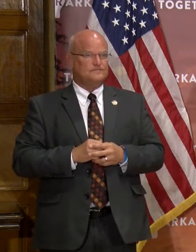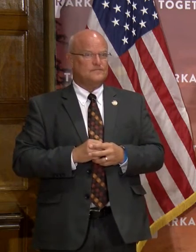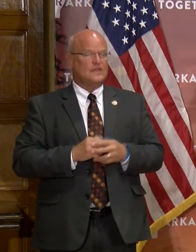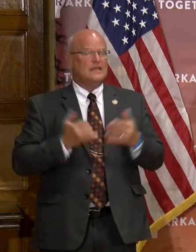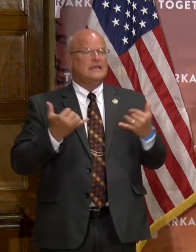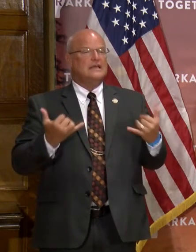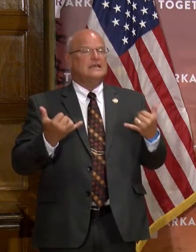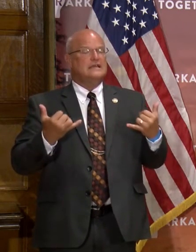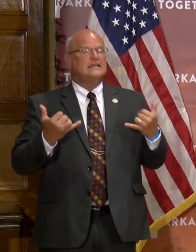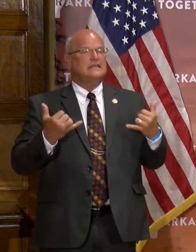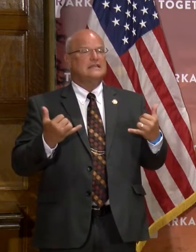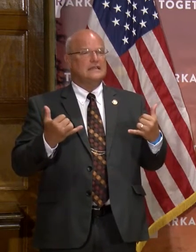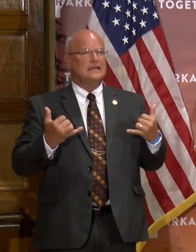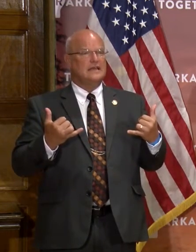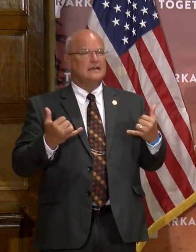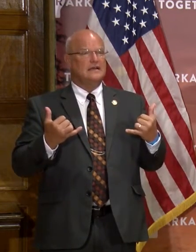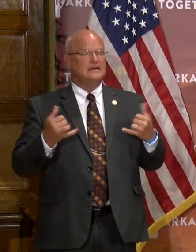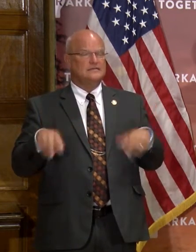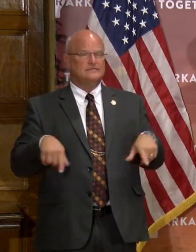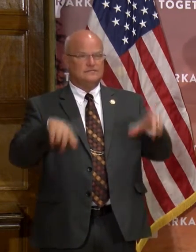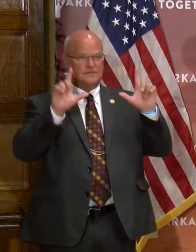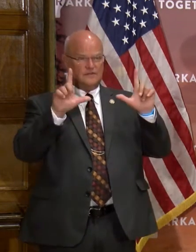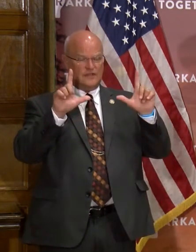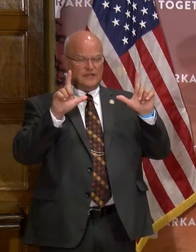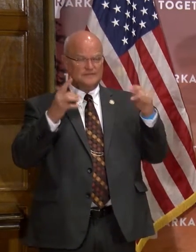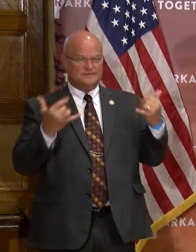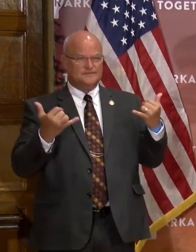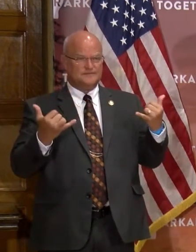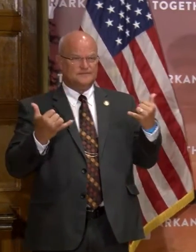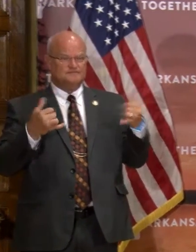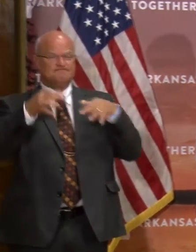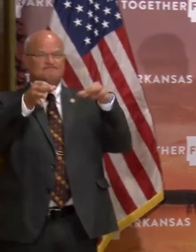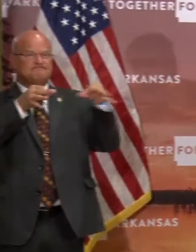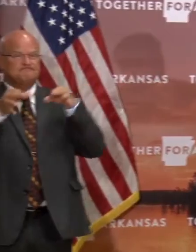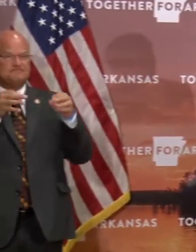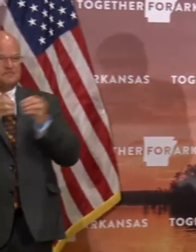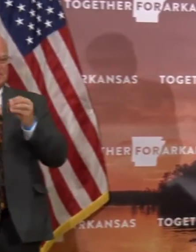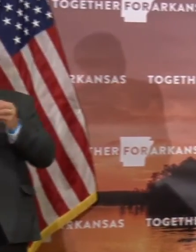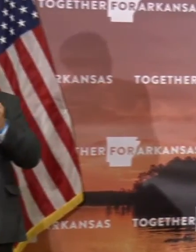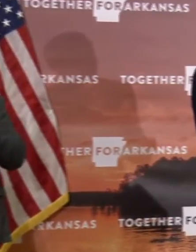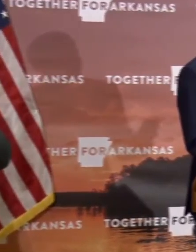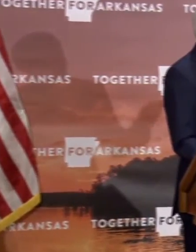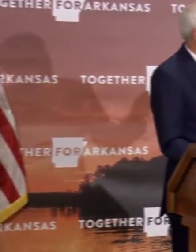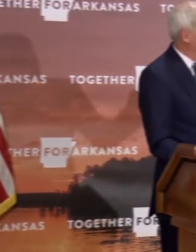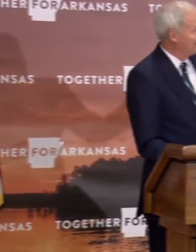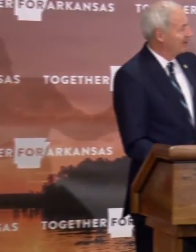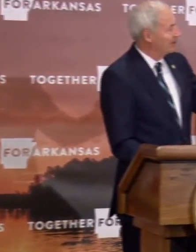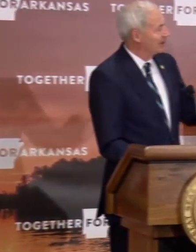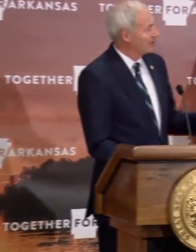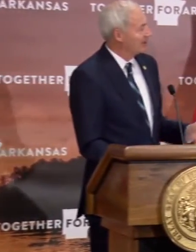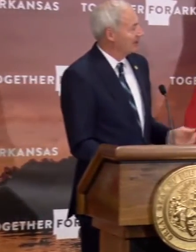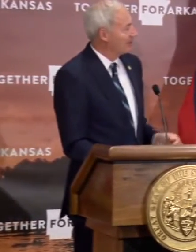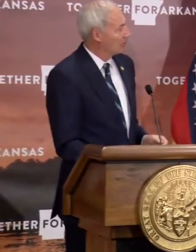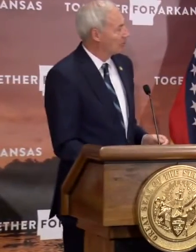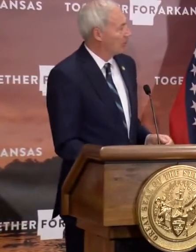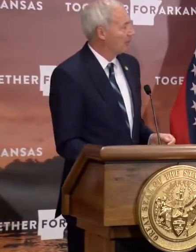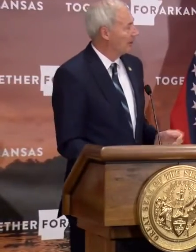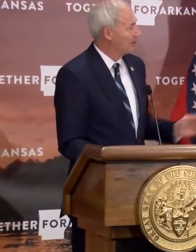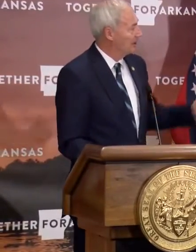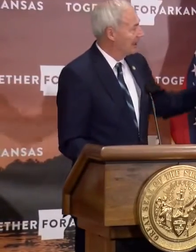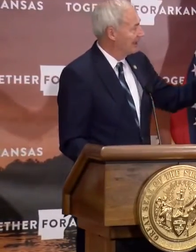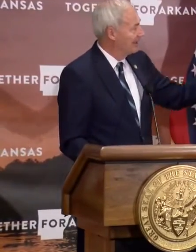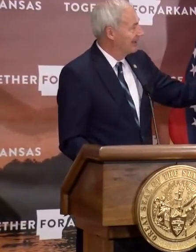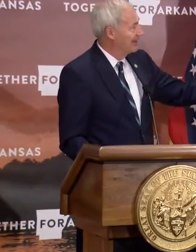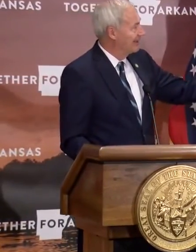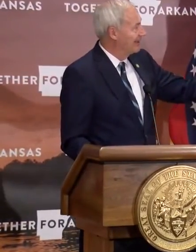Let's look at the graphs that will tell a little bit more of the story. There you can see, of course, where we